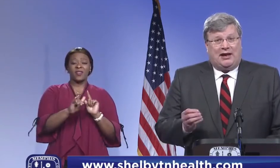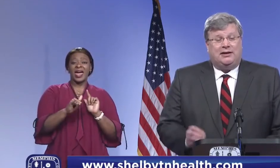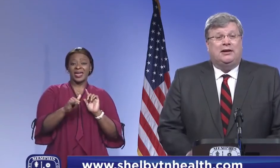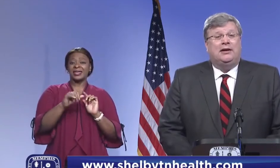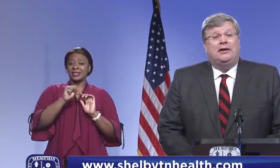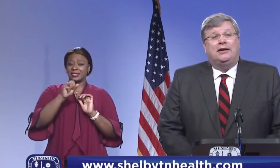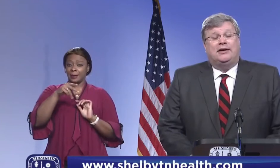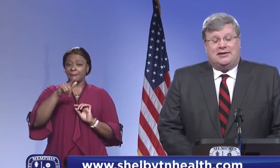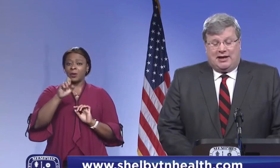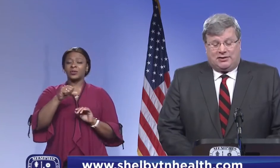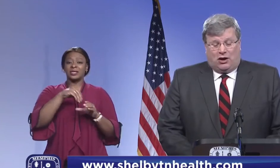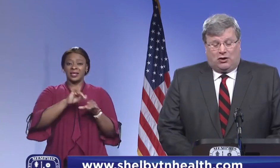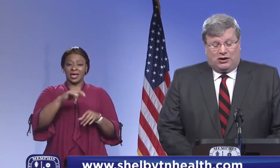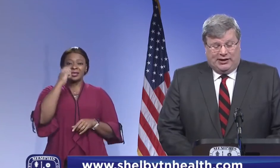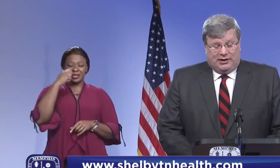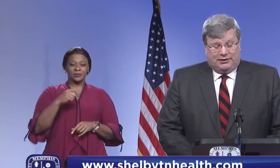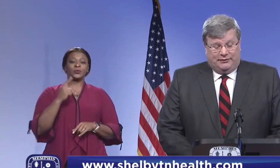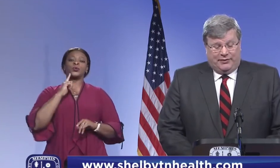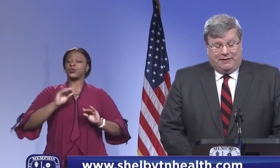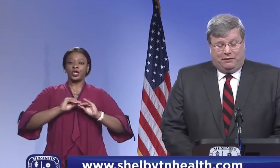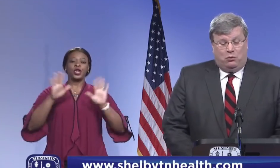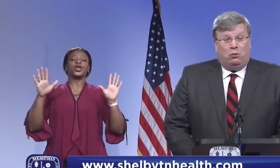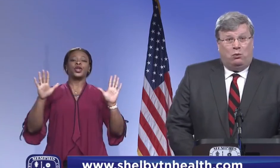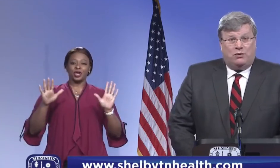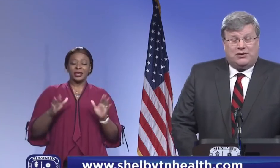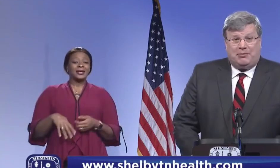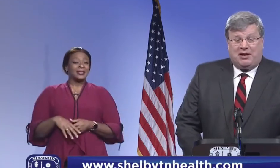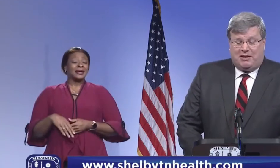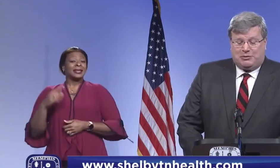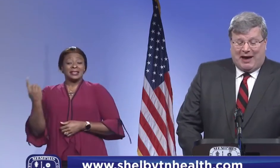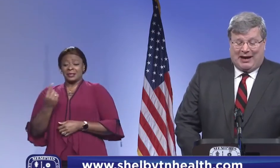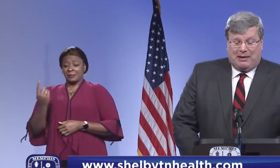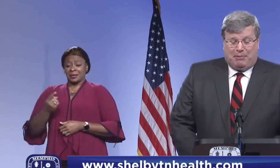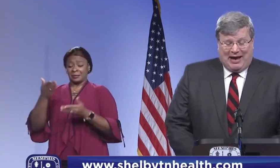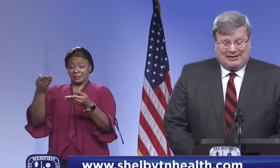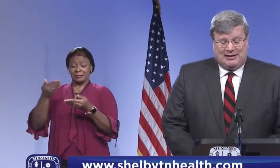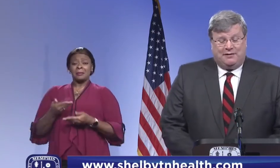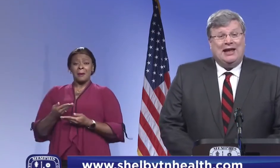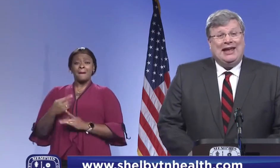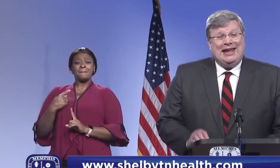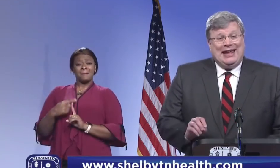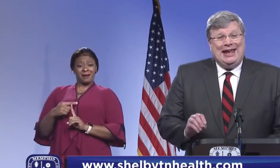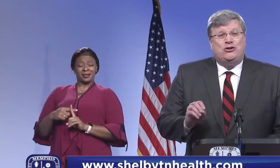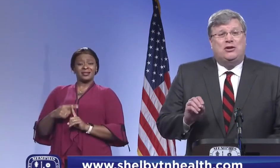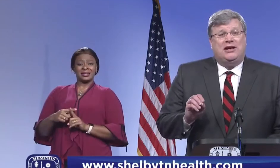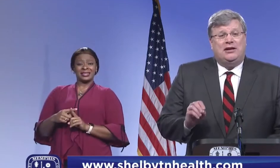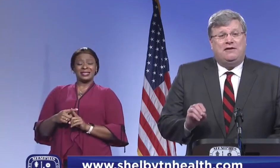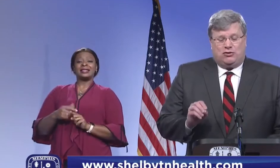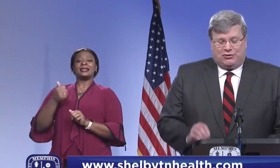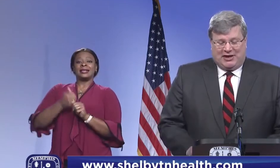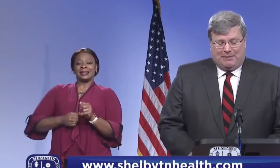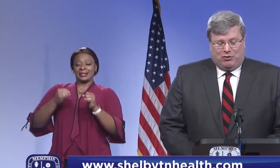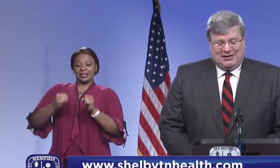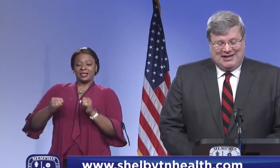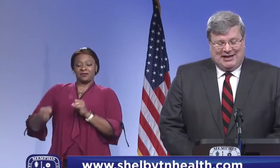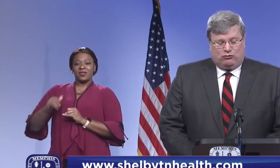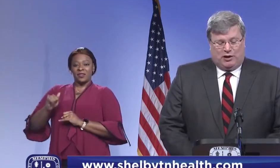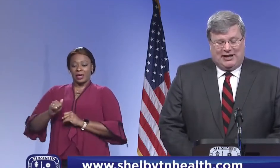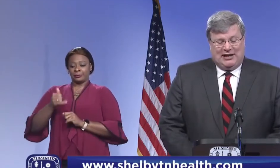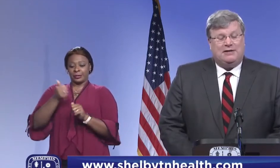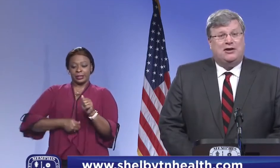that test are cleared. If something comes back positive, each individual sample is